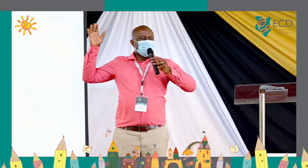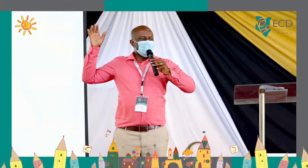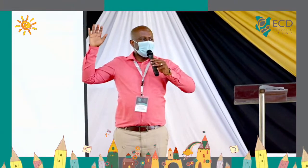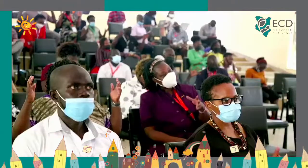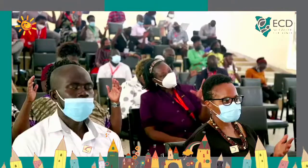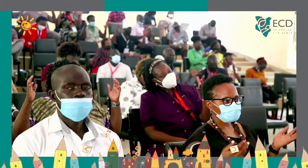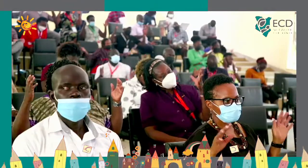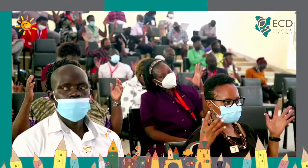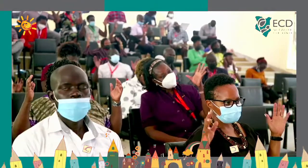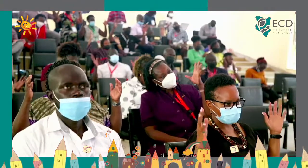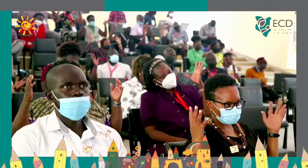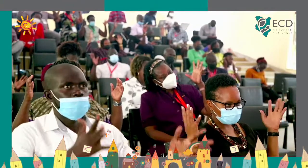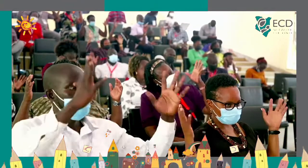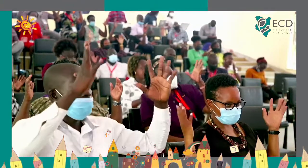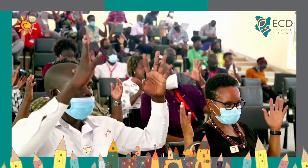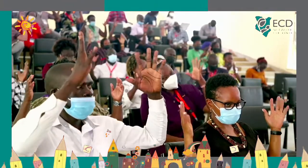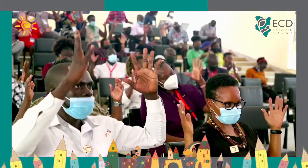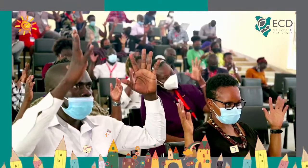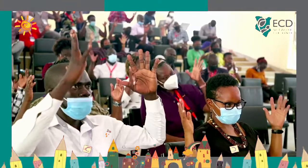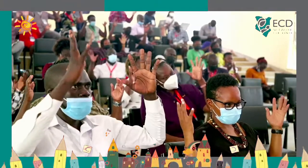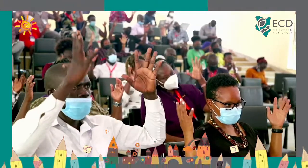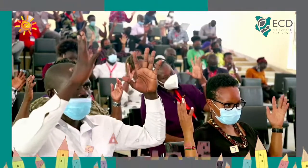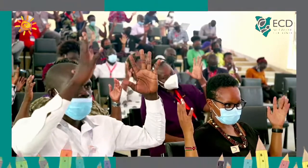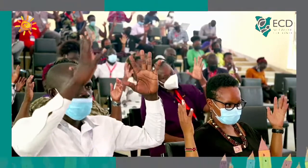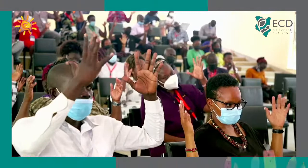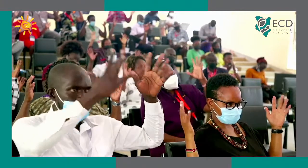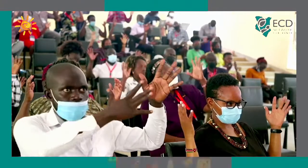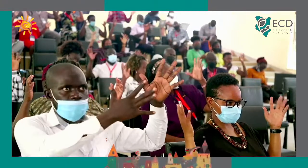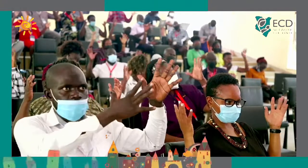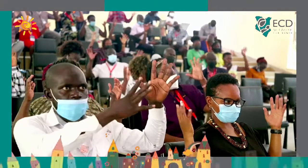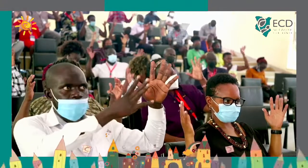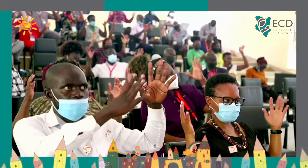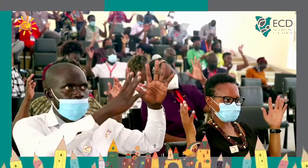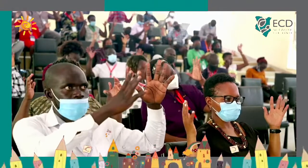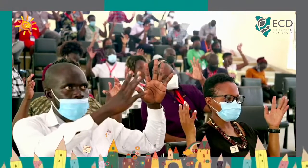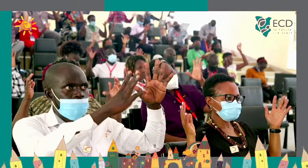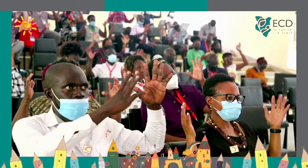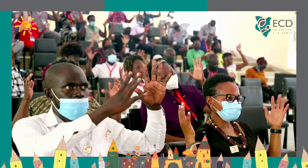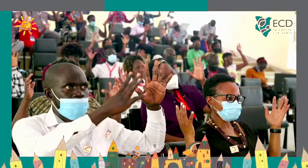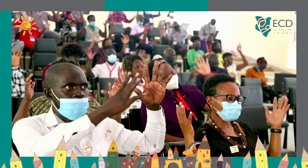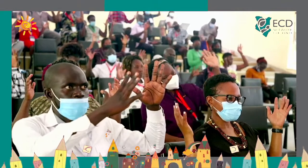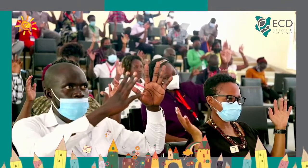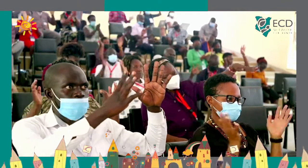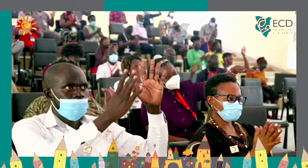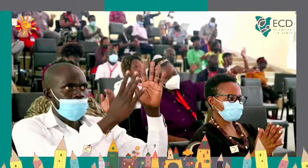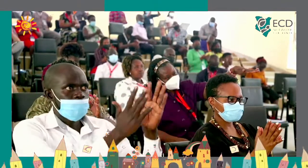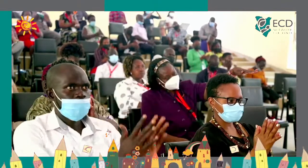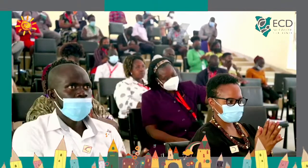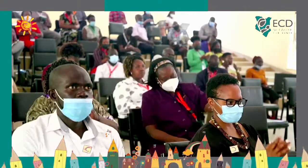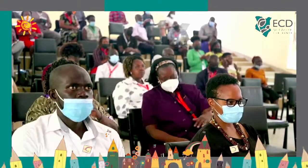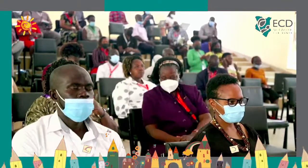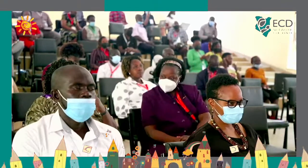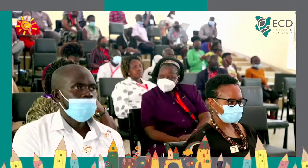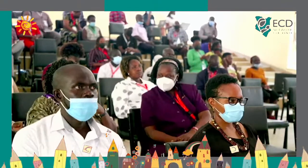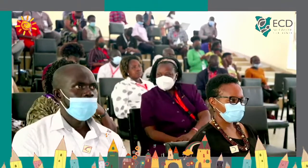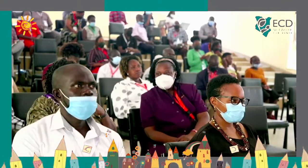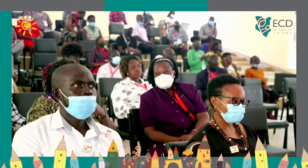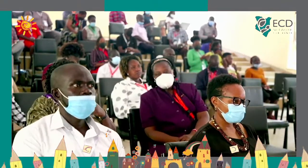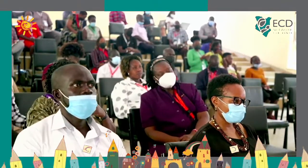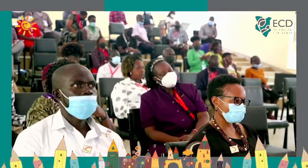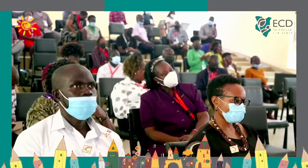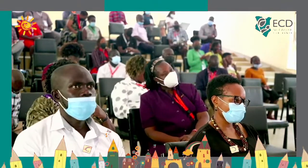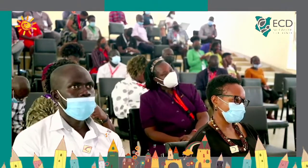haya pamoja, the sign language way, and then bring it down. Thank you very